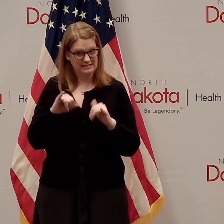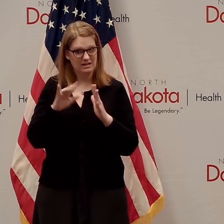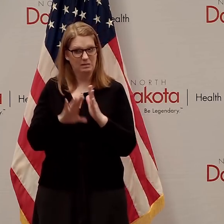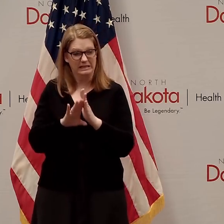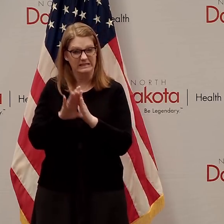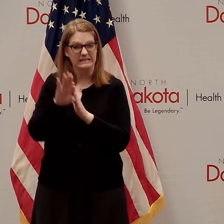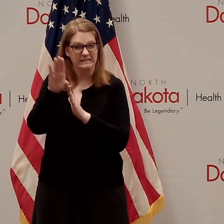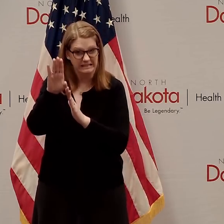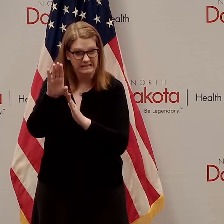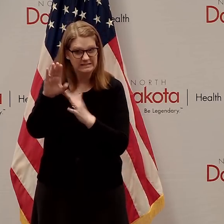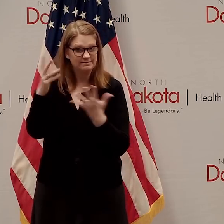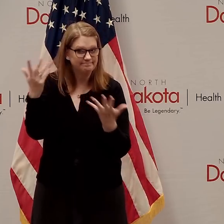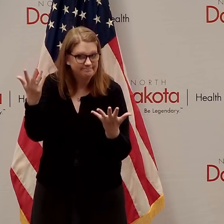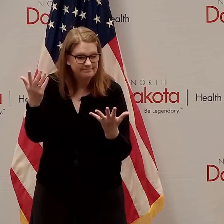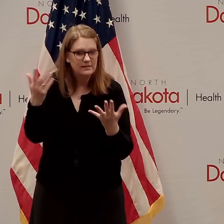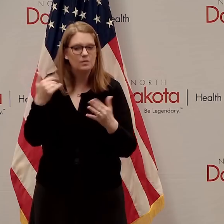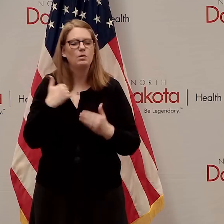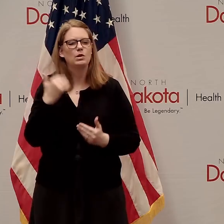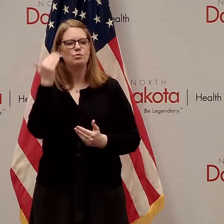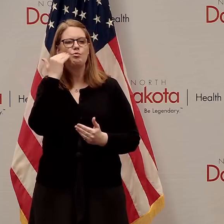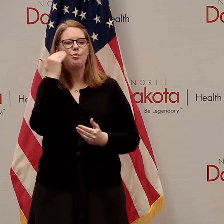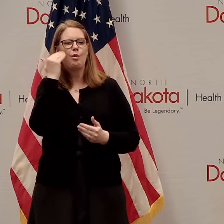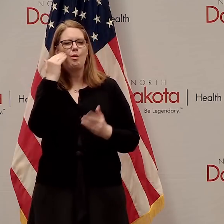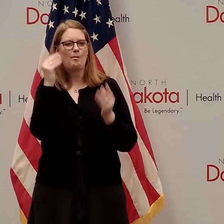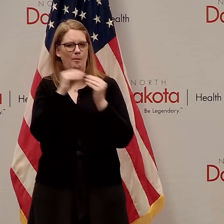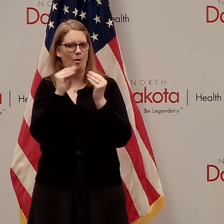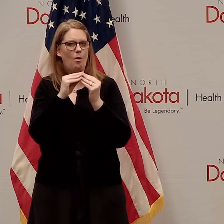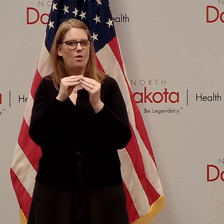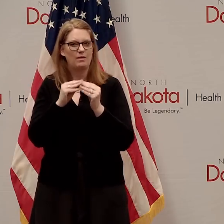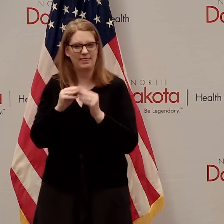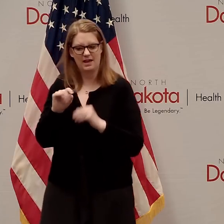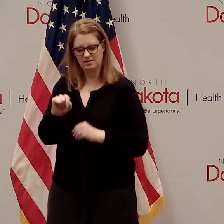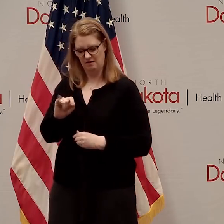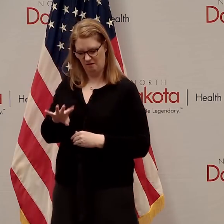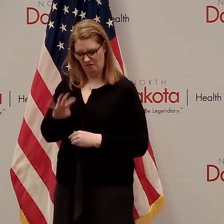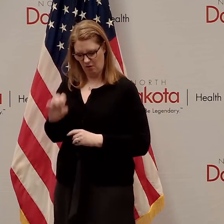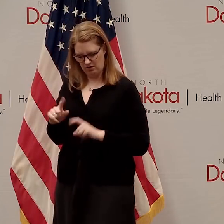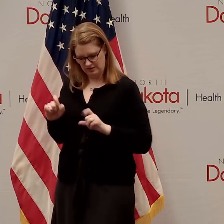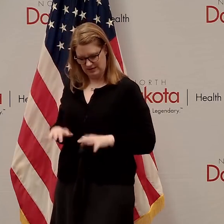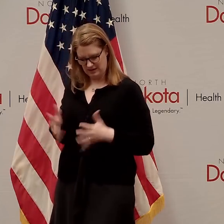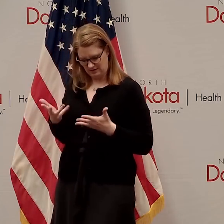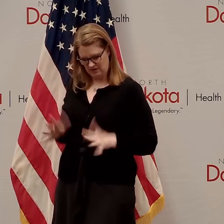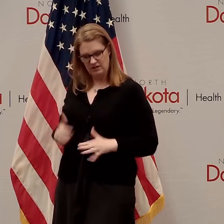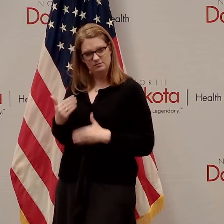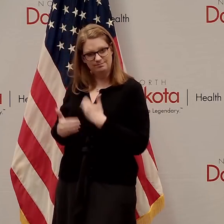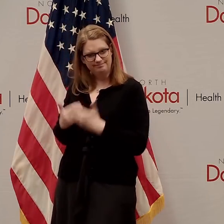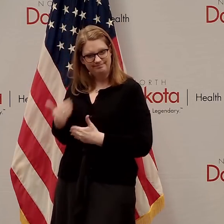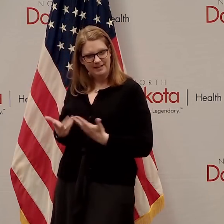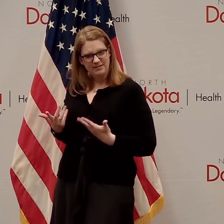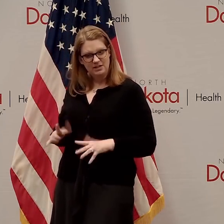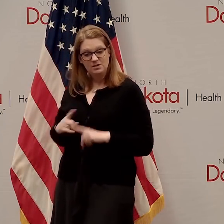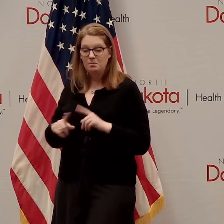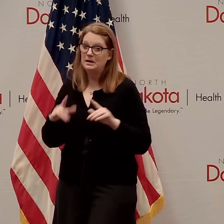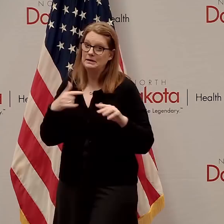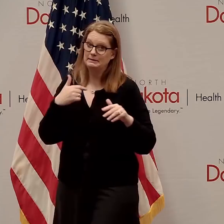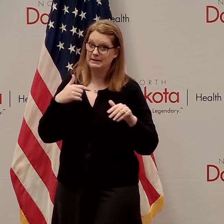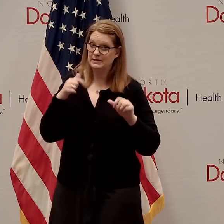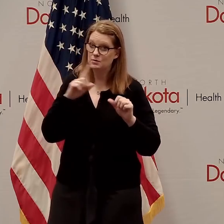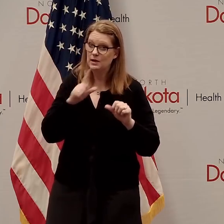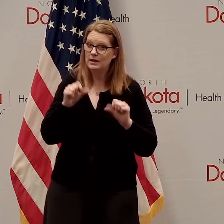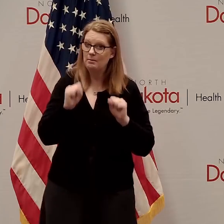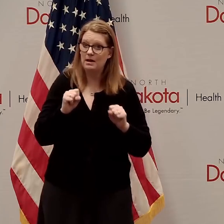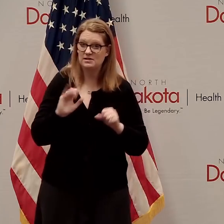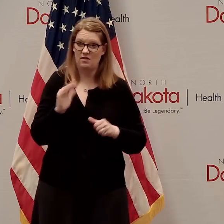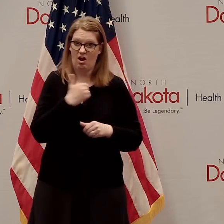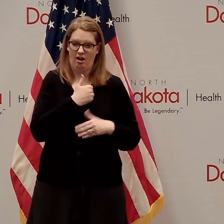holiday, and we'll know more when we get that backlog cleared. But it is possible that our curve is starting